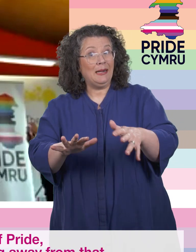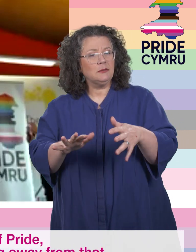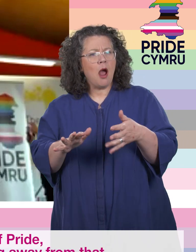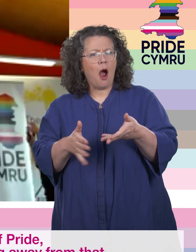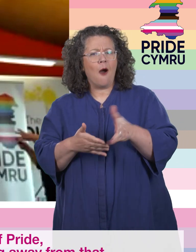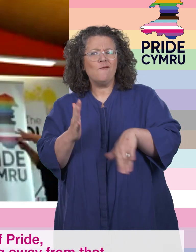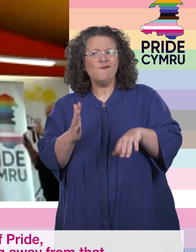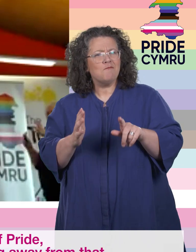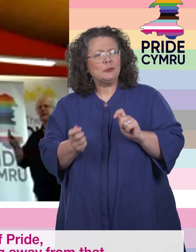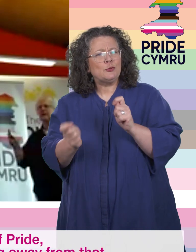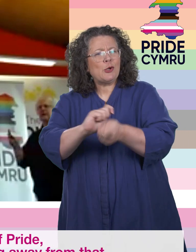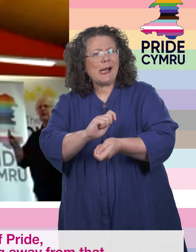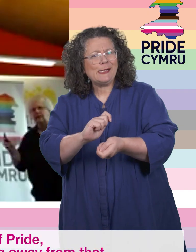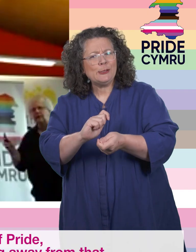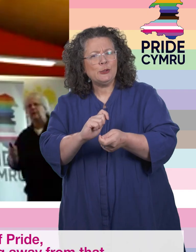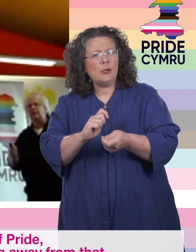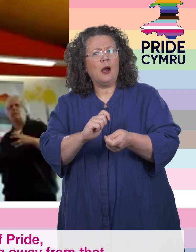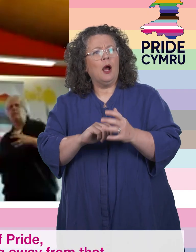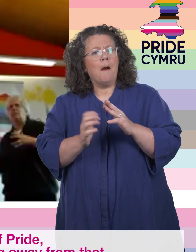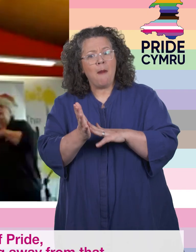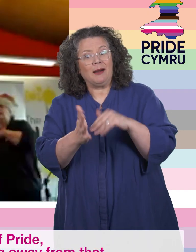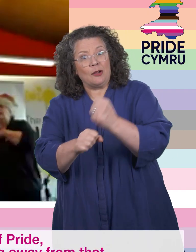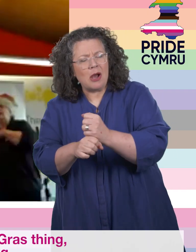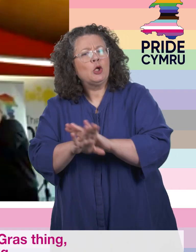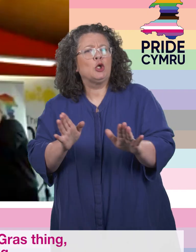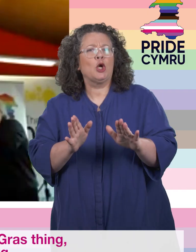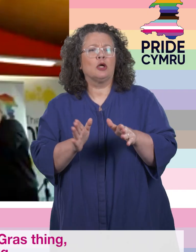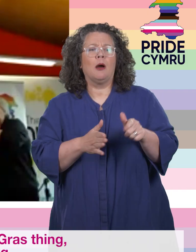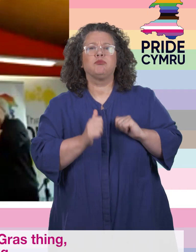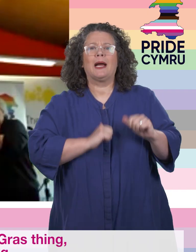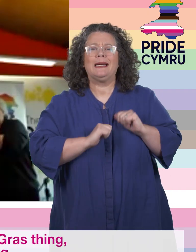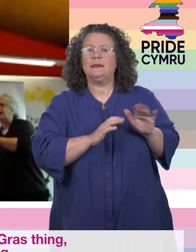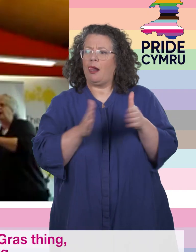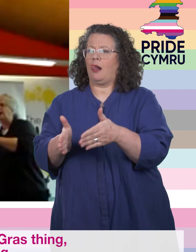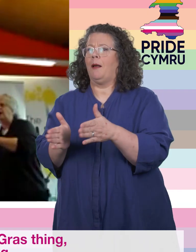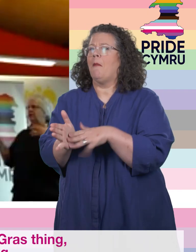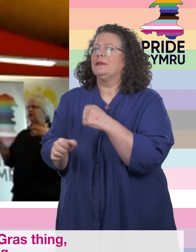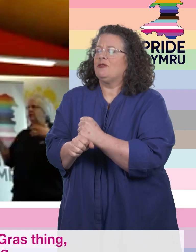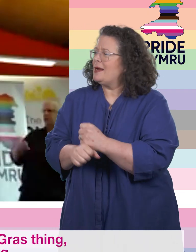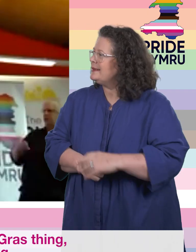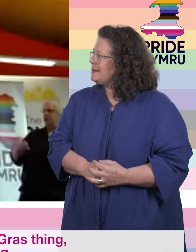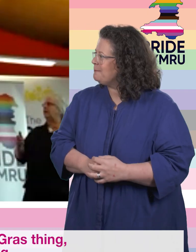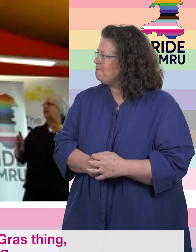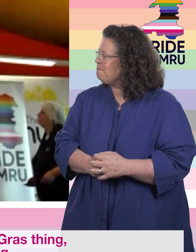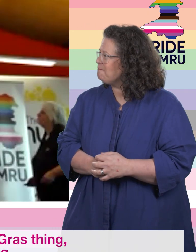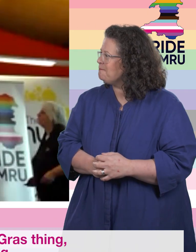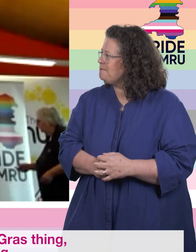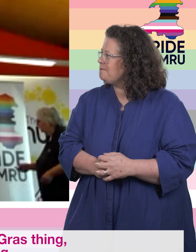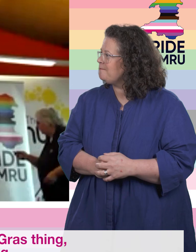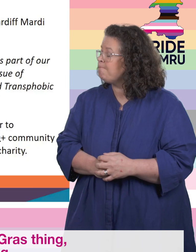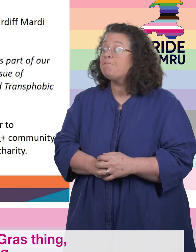pride, the media is deliberately moving away from that and playing on the Mardi Gras theme, not the pride